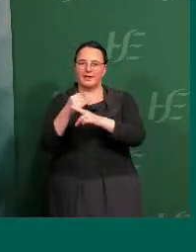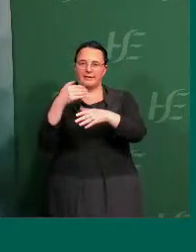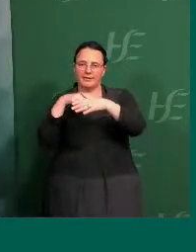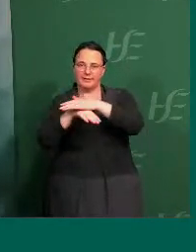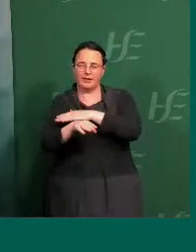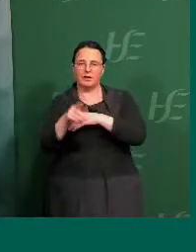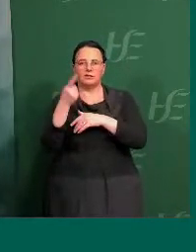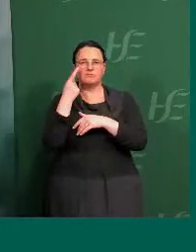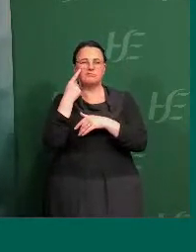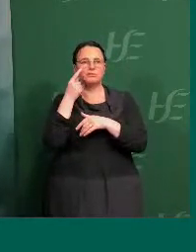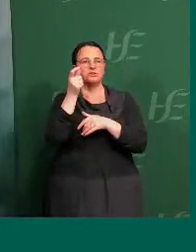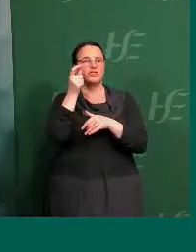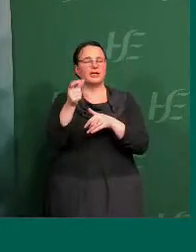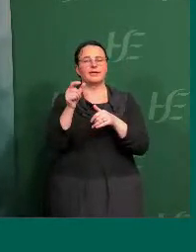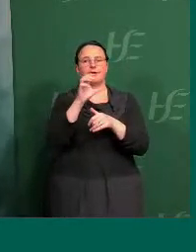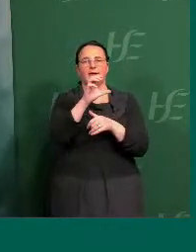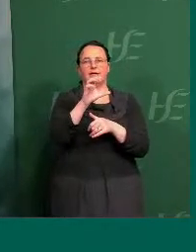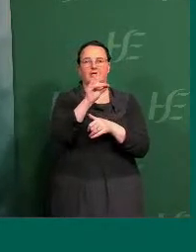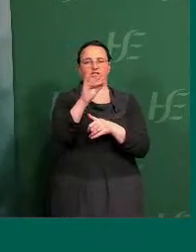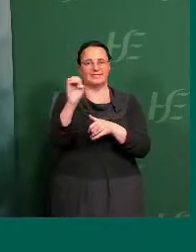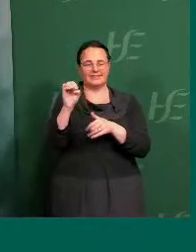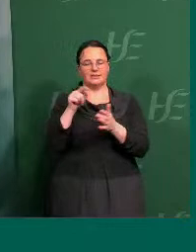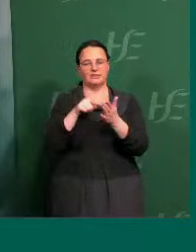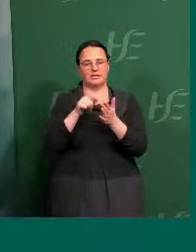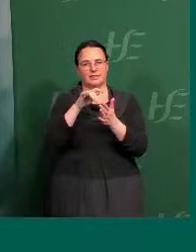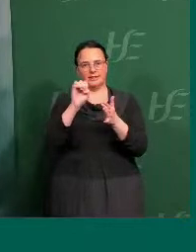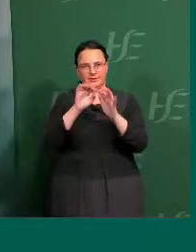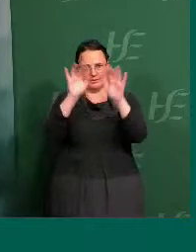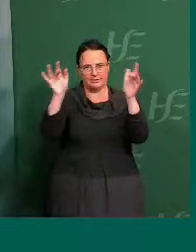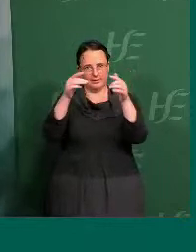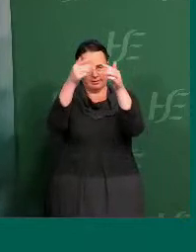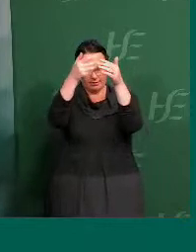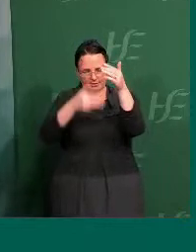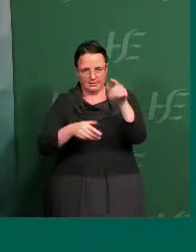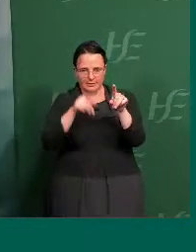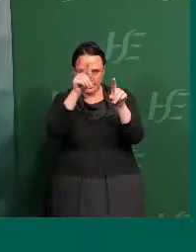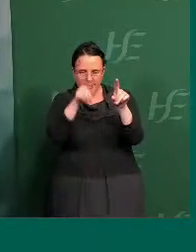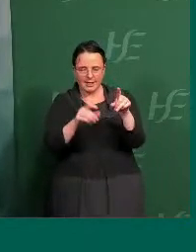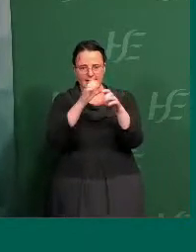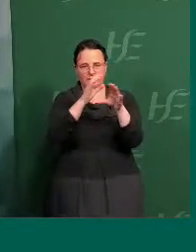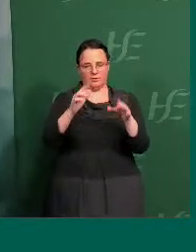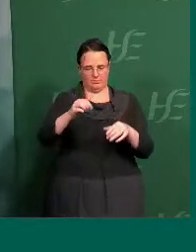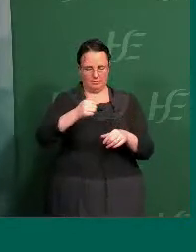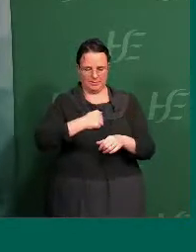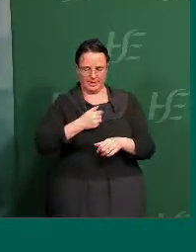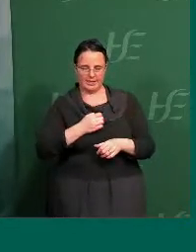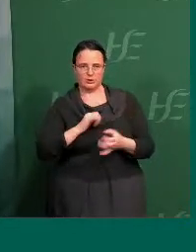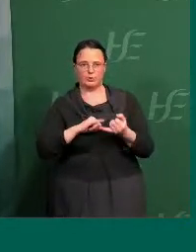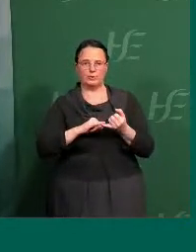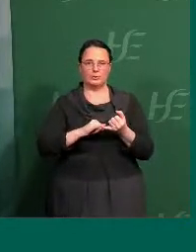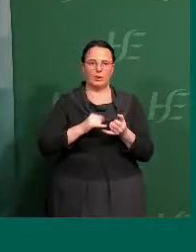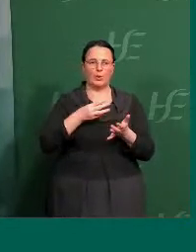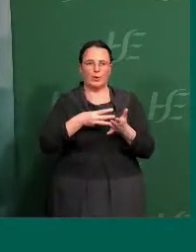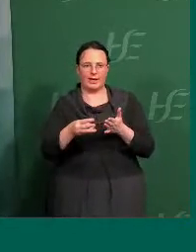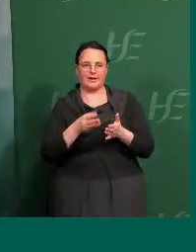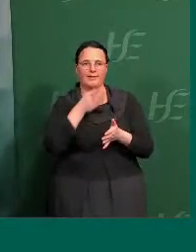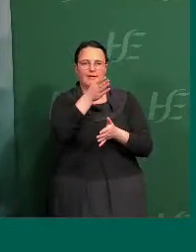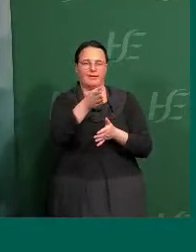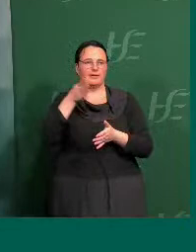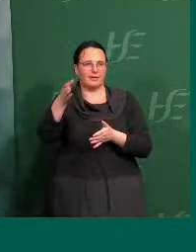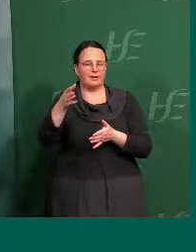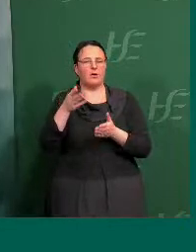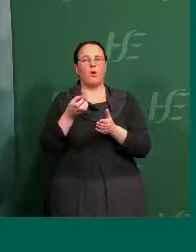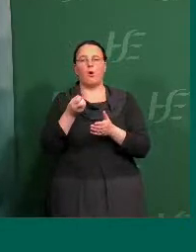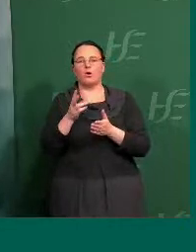are on hse.ie, set out for specific cohorts, very clear information there, and also then through a pharmacy, all of whom are working through